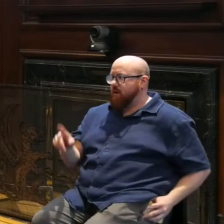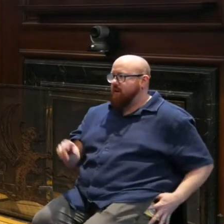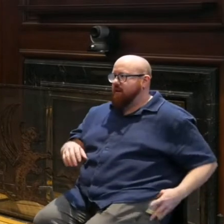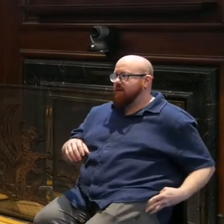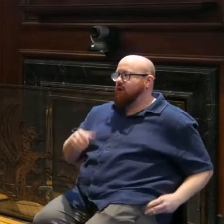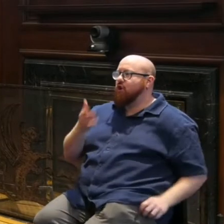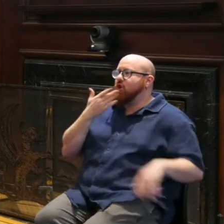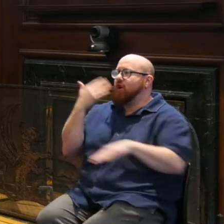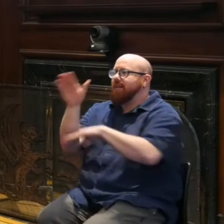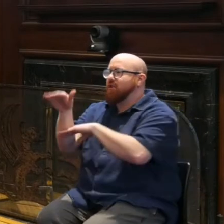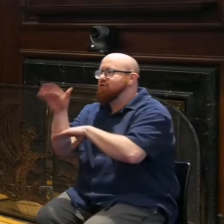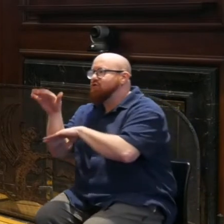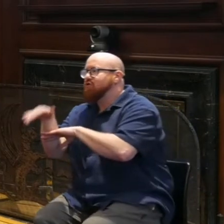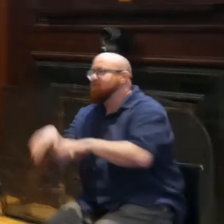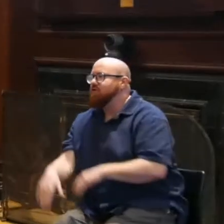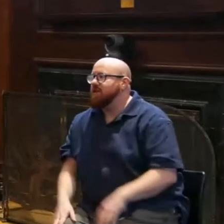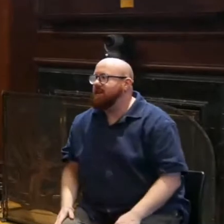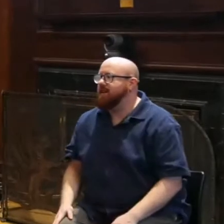Noon.